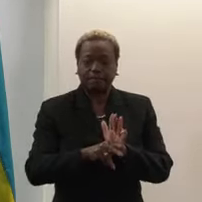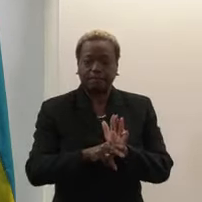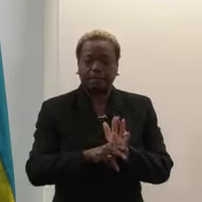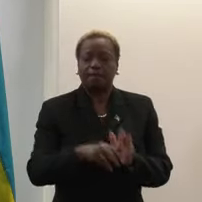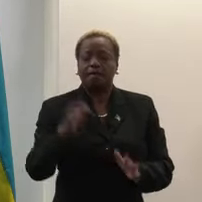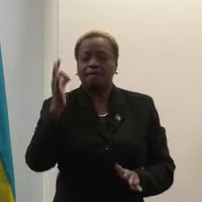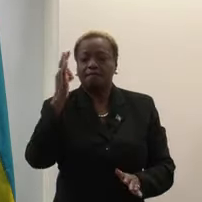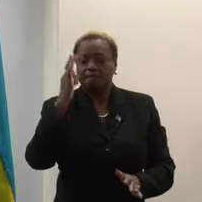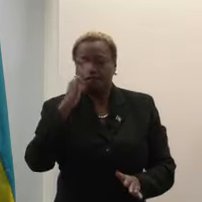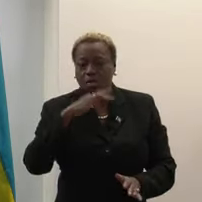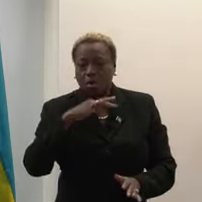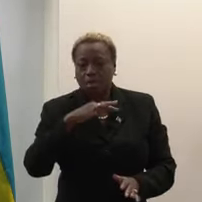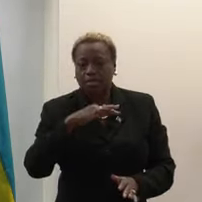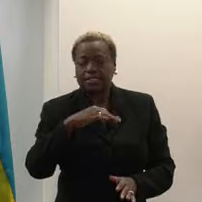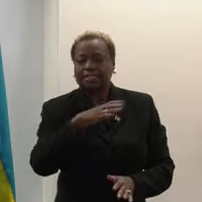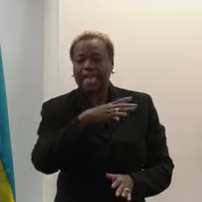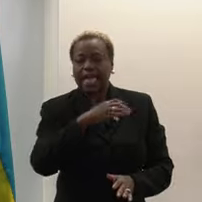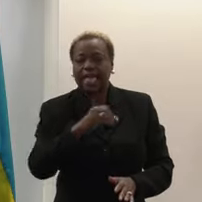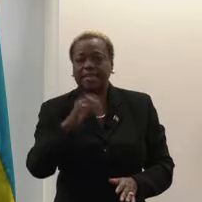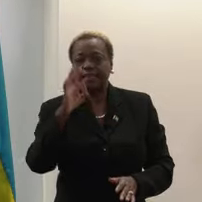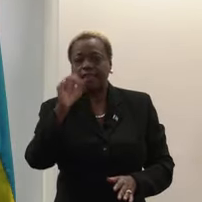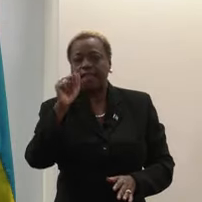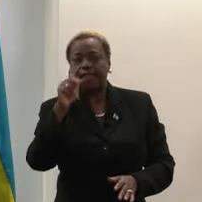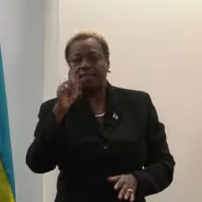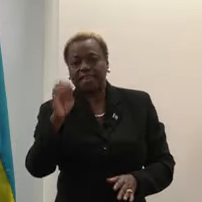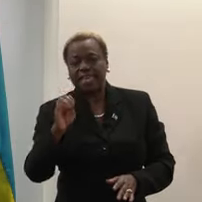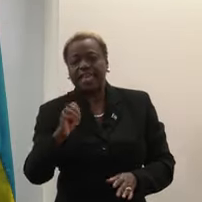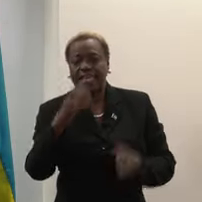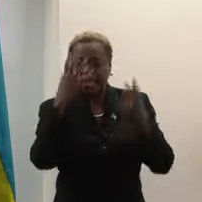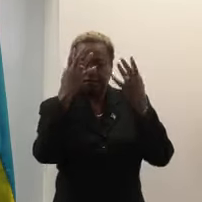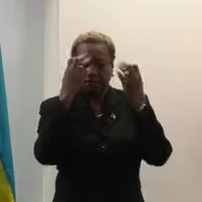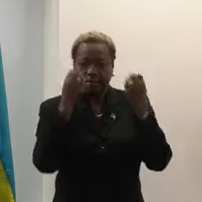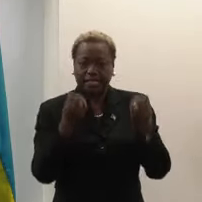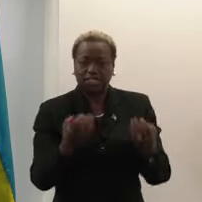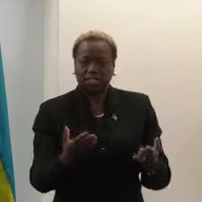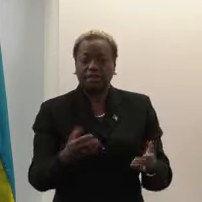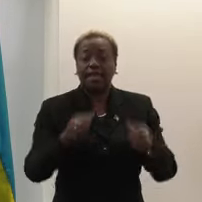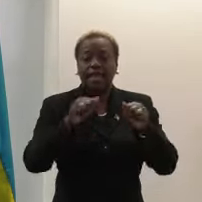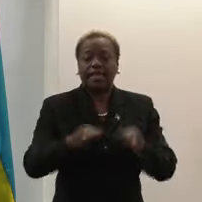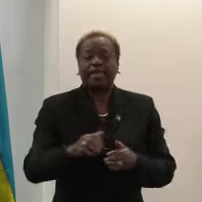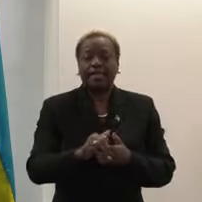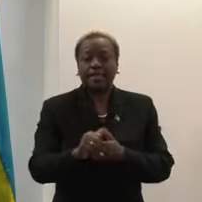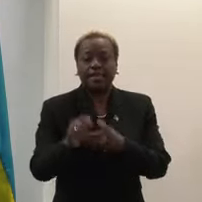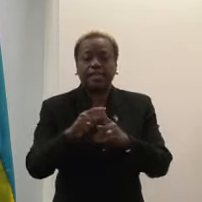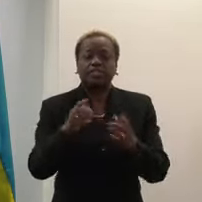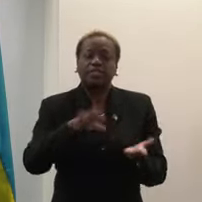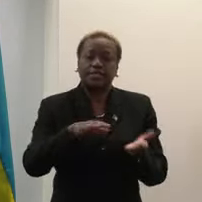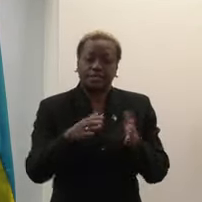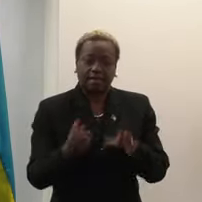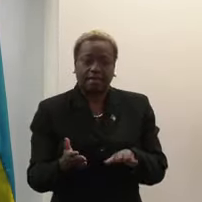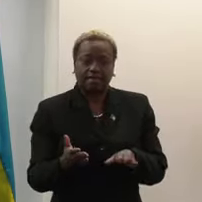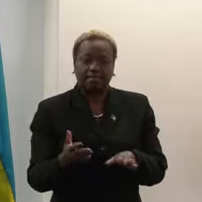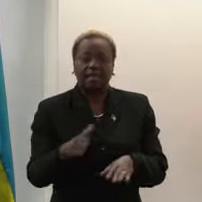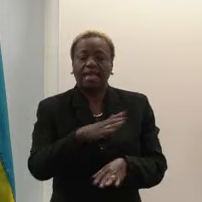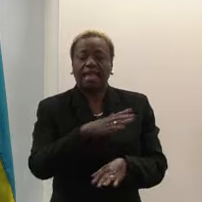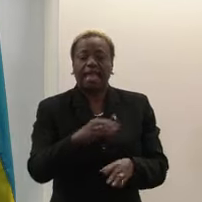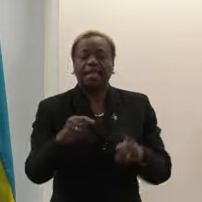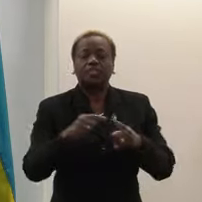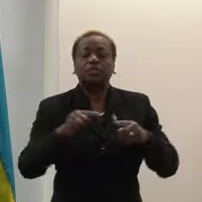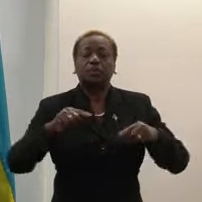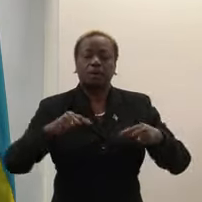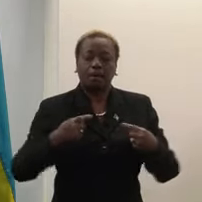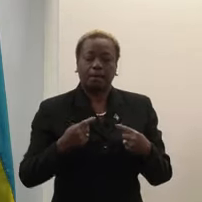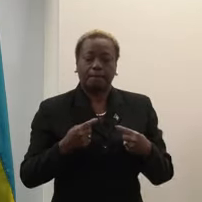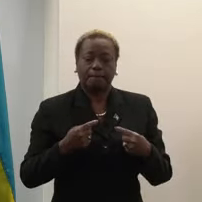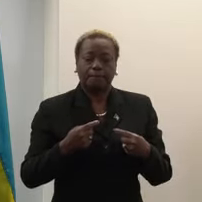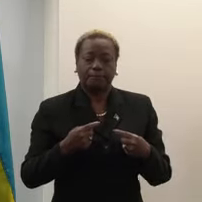False and fake information can lead to death and to harm.